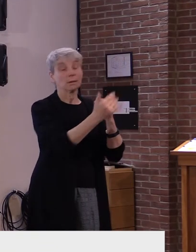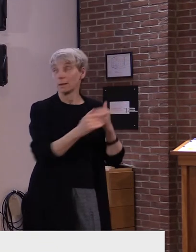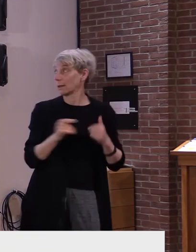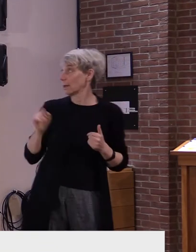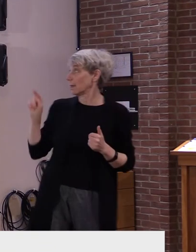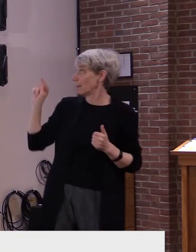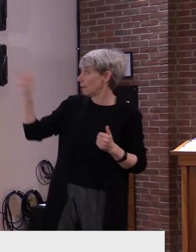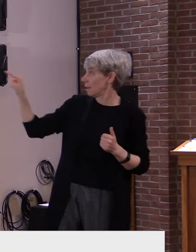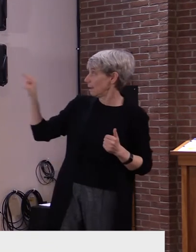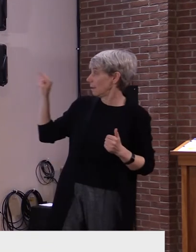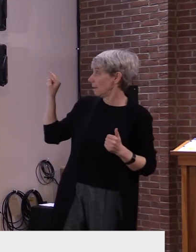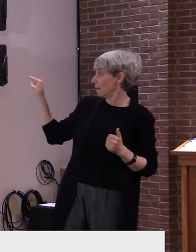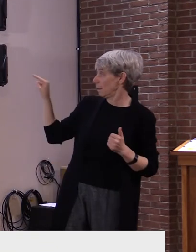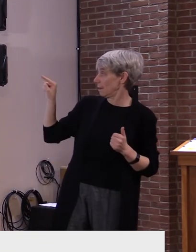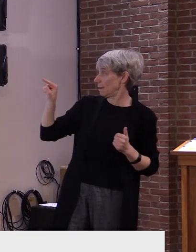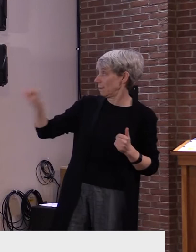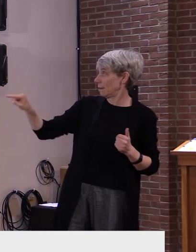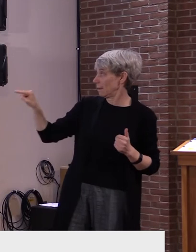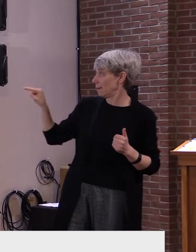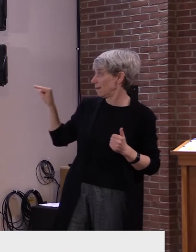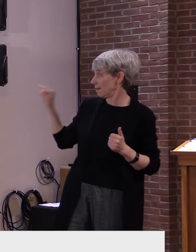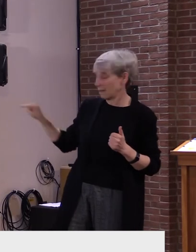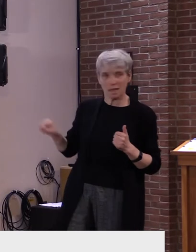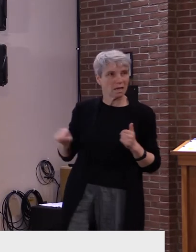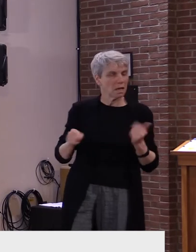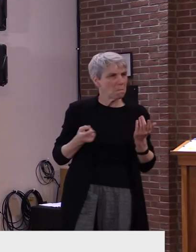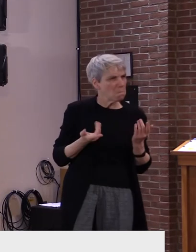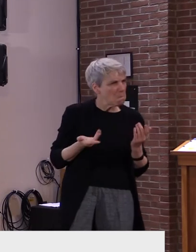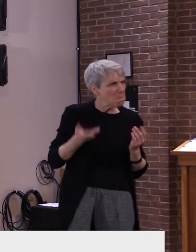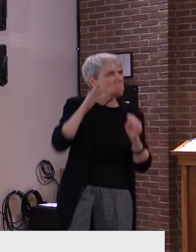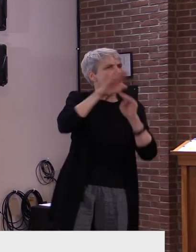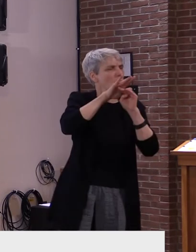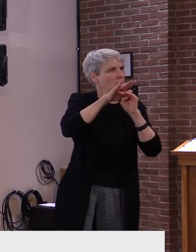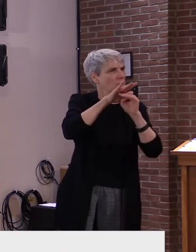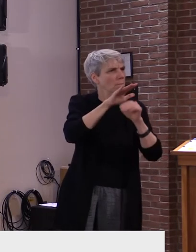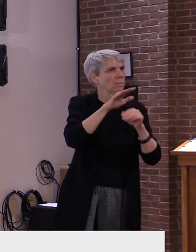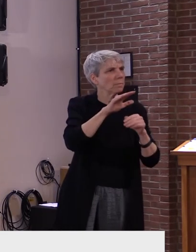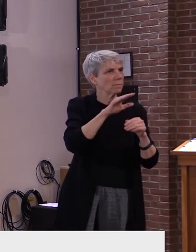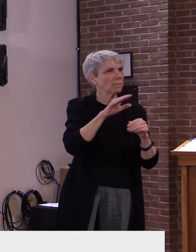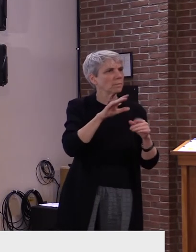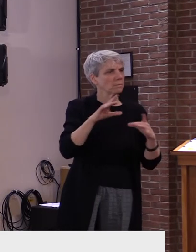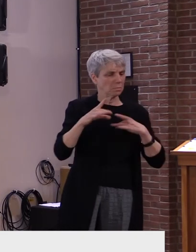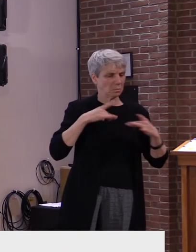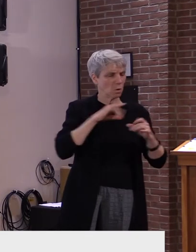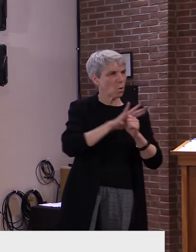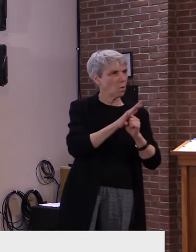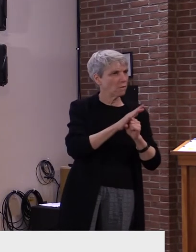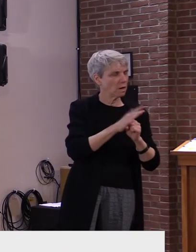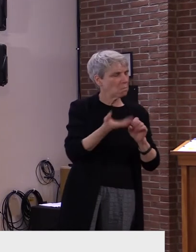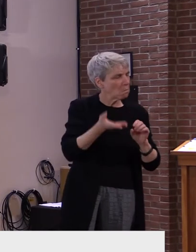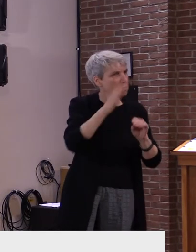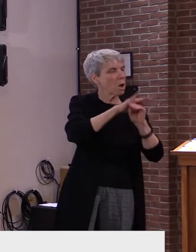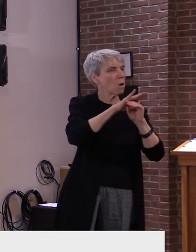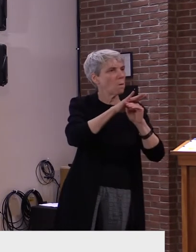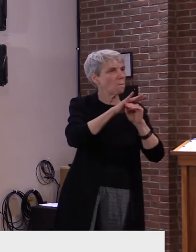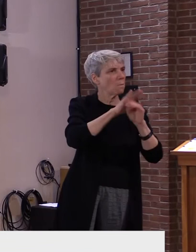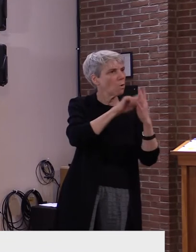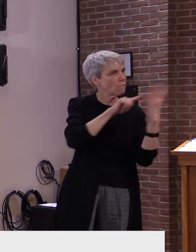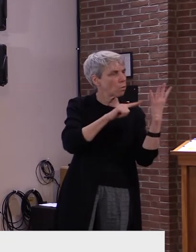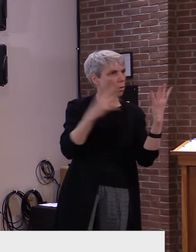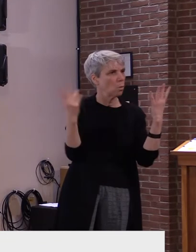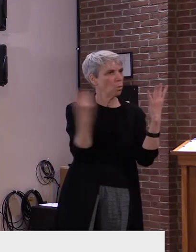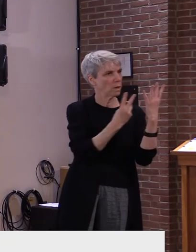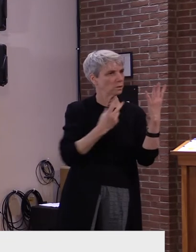these provinces saw a somewhat dramatic increase in cases over the weeks that followed you'll see that every single